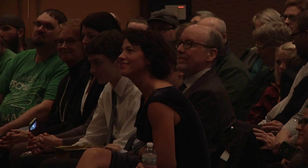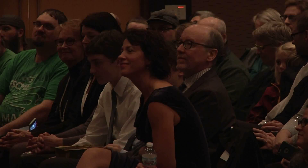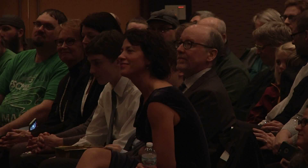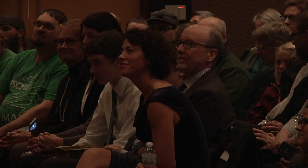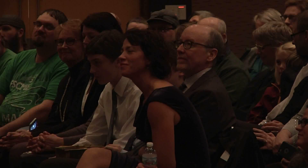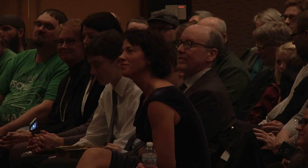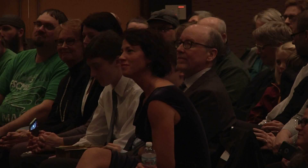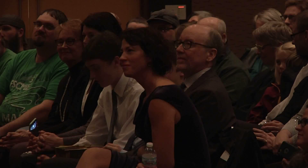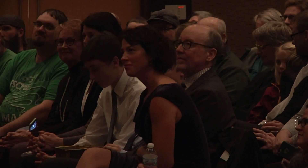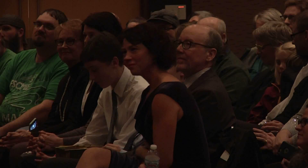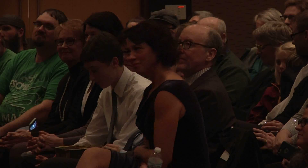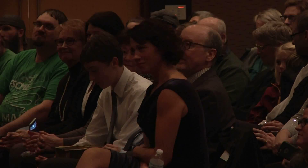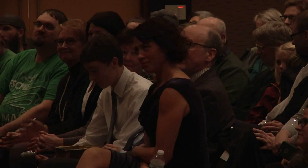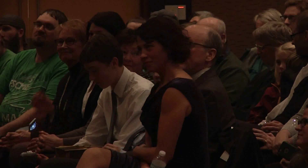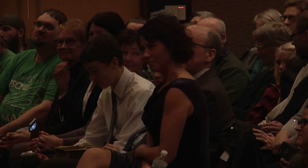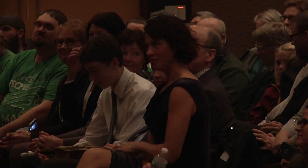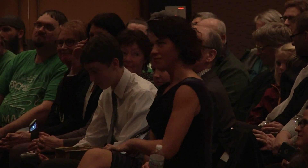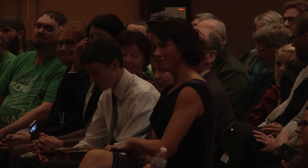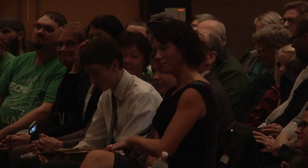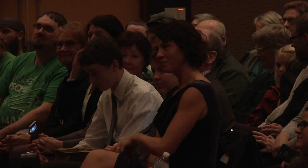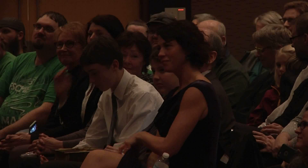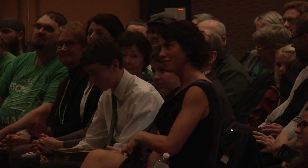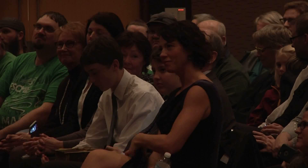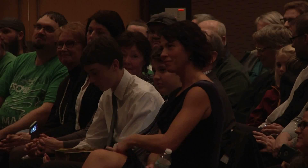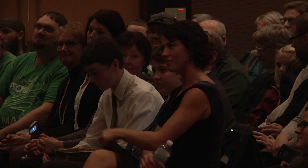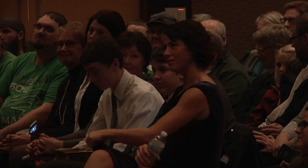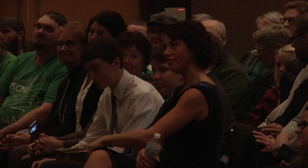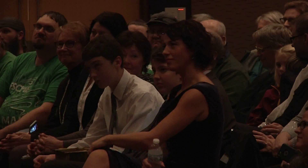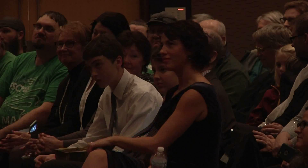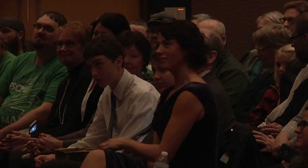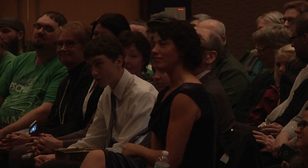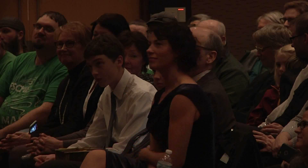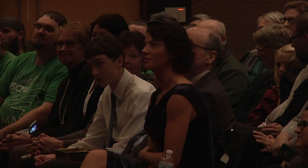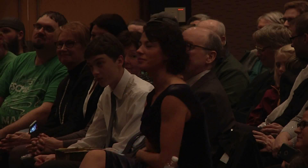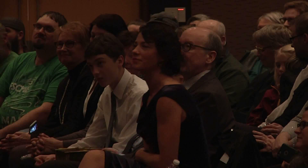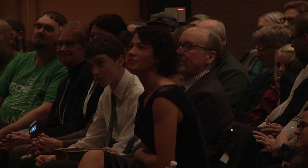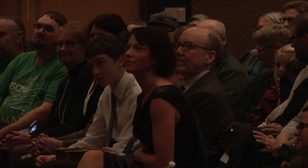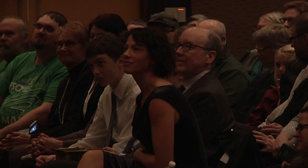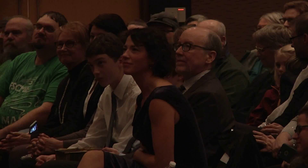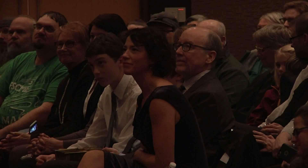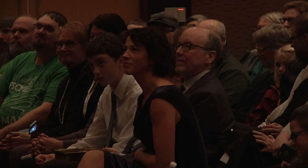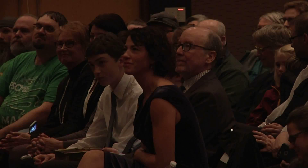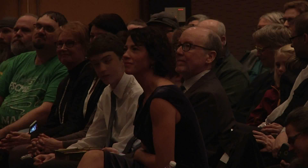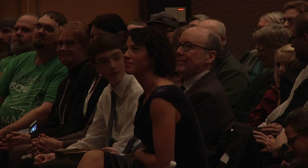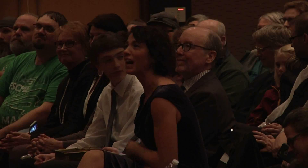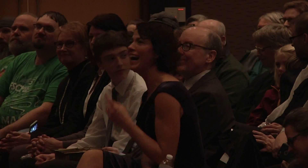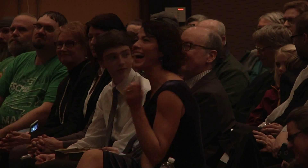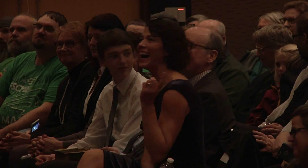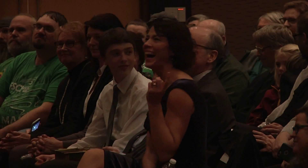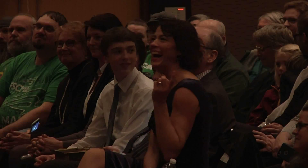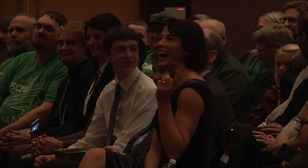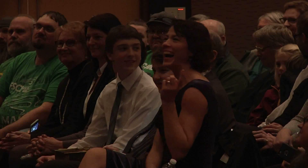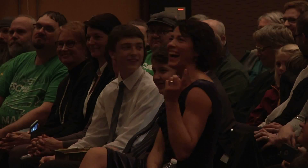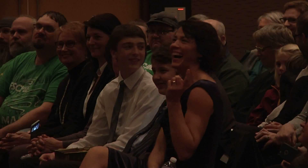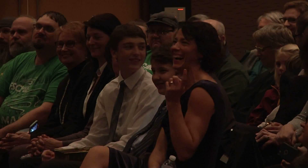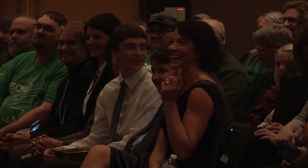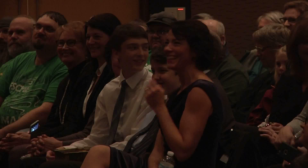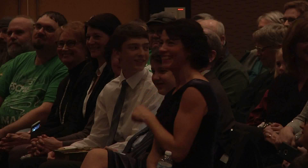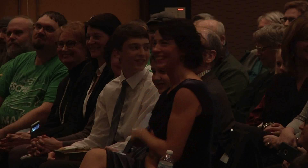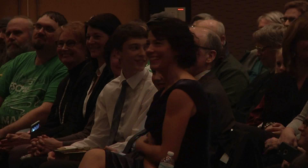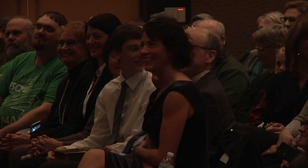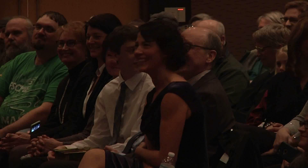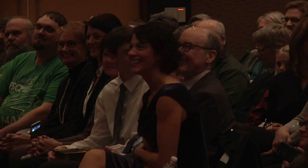originally came to Duluth as a student at the College of St. Scholastica, and like a number of other